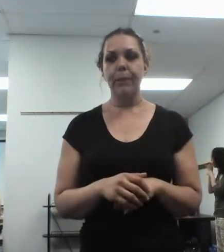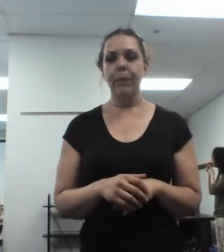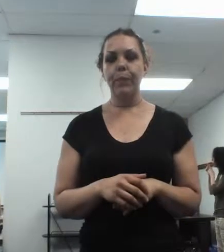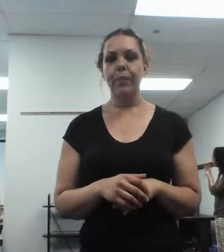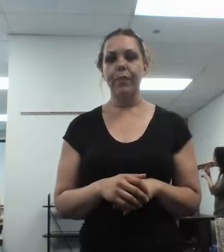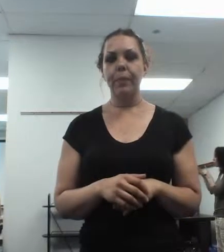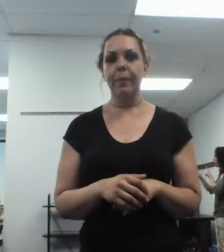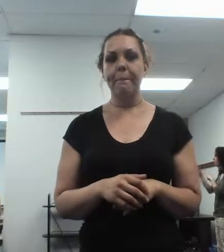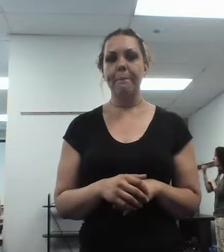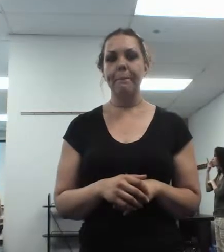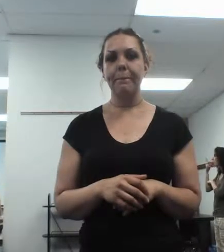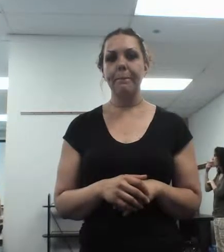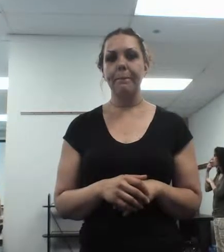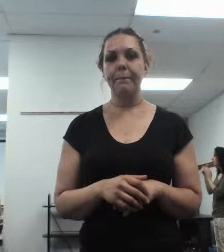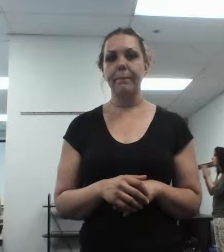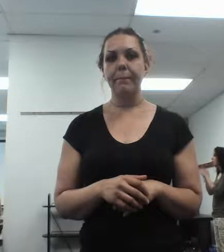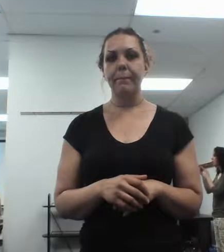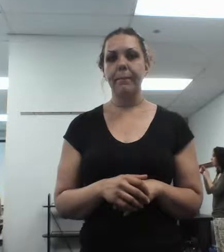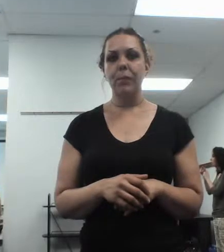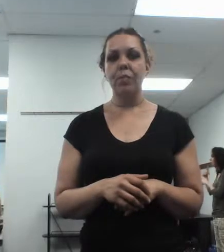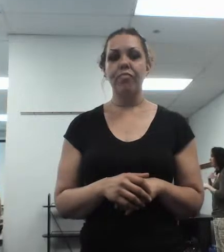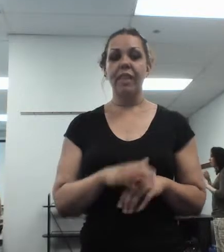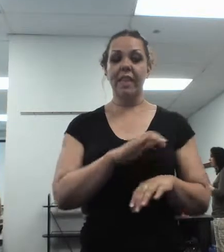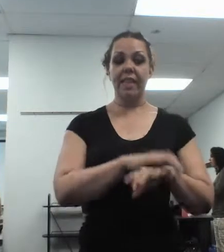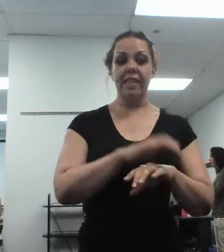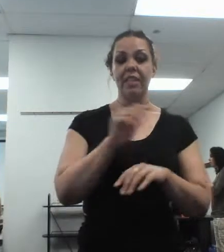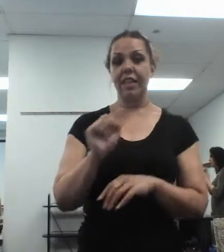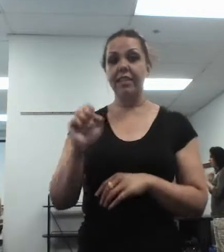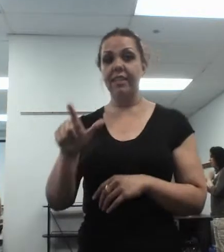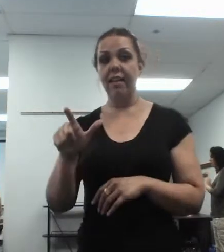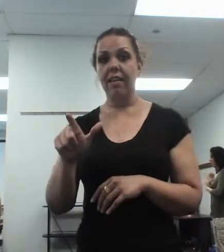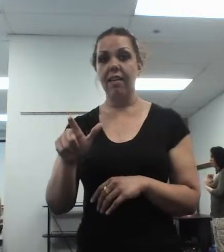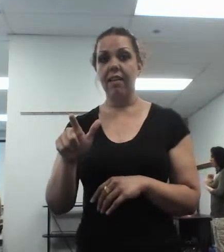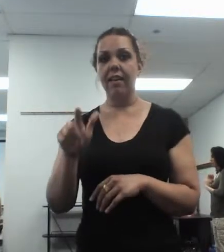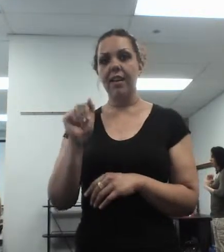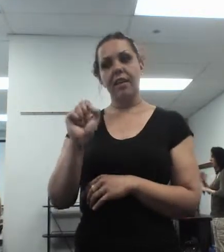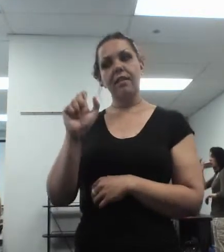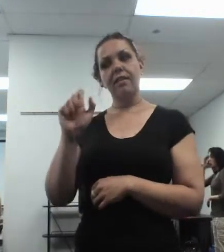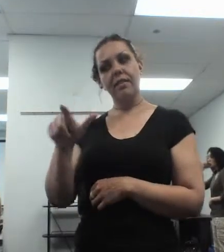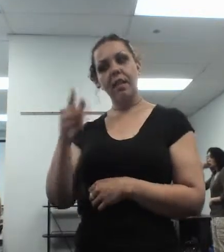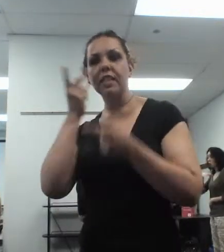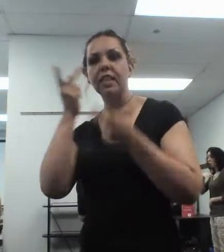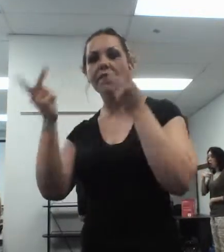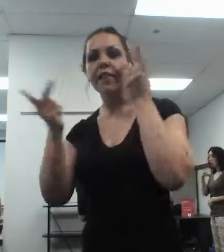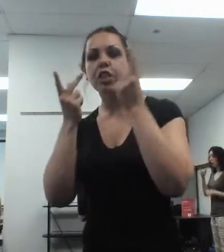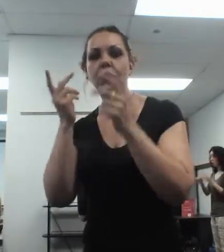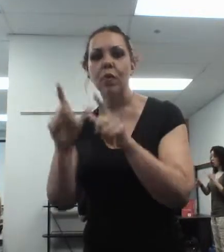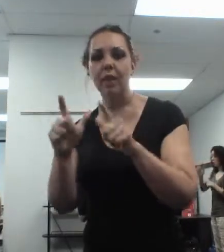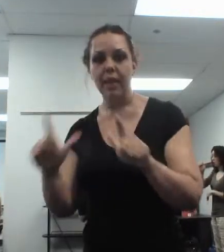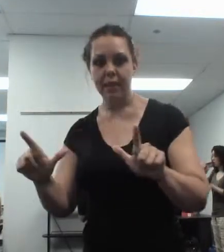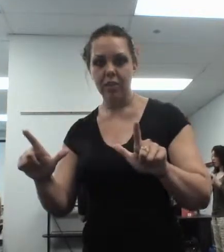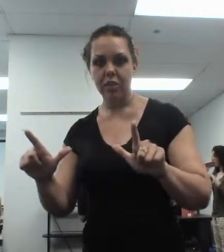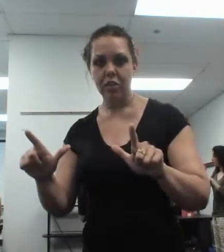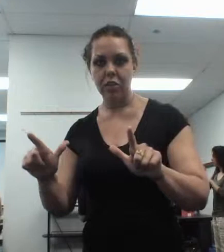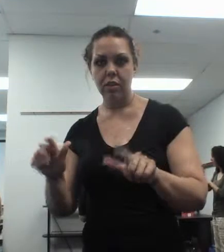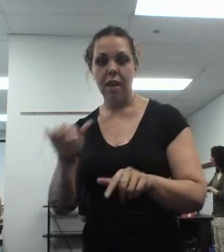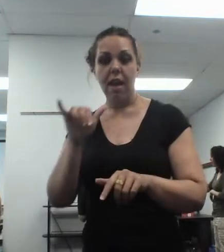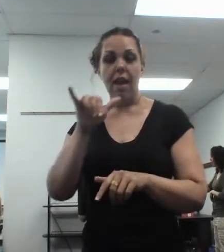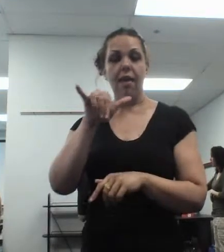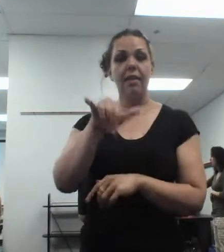we go from English to ASL is a visual language. That speaker's monotone, but